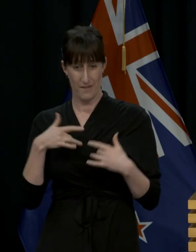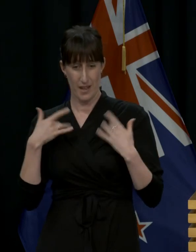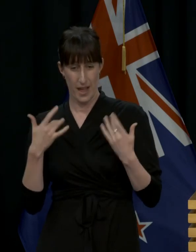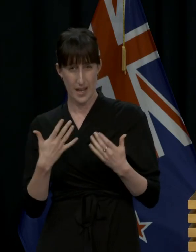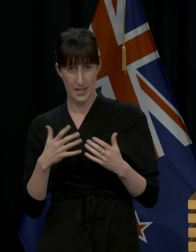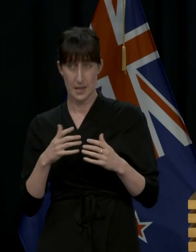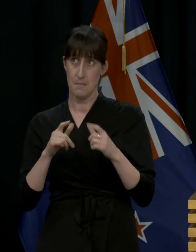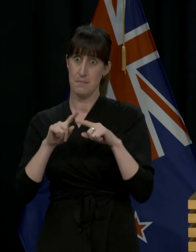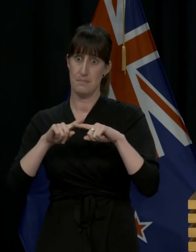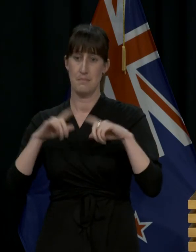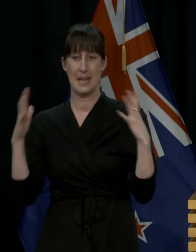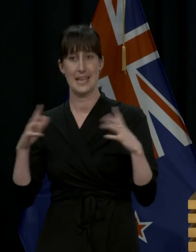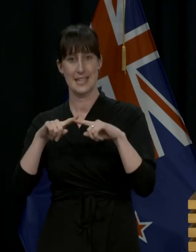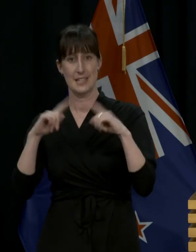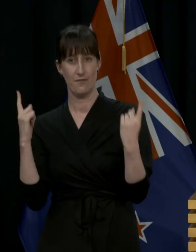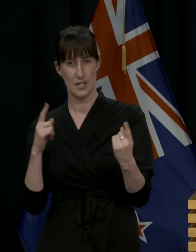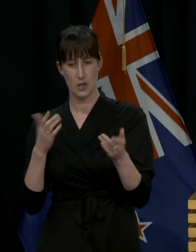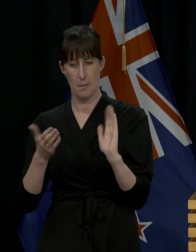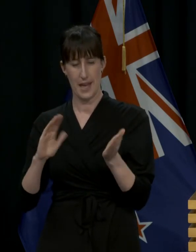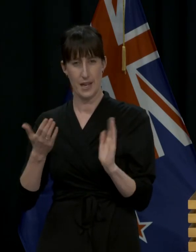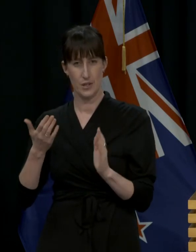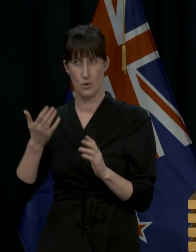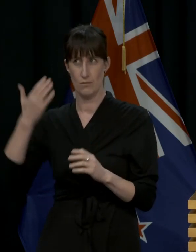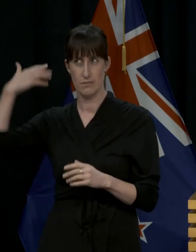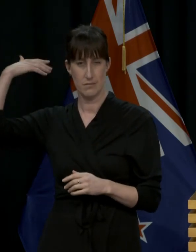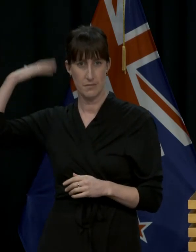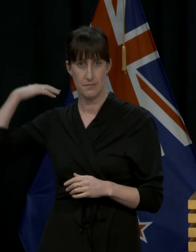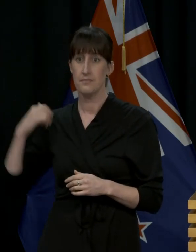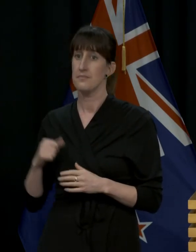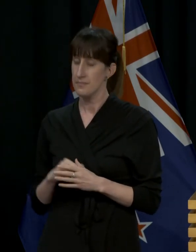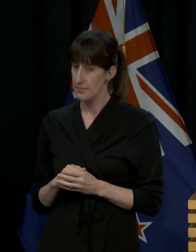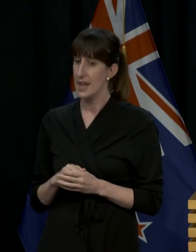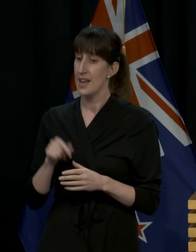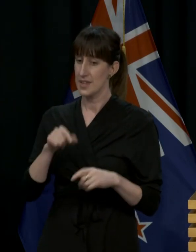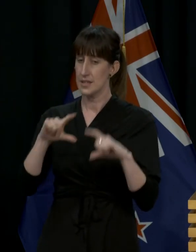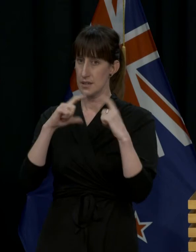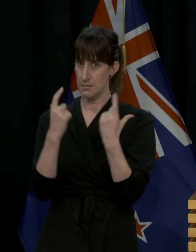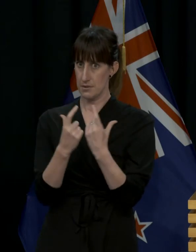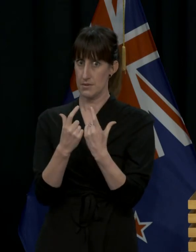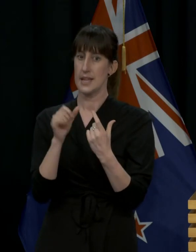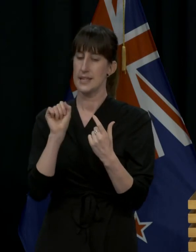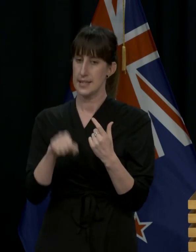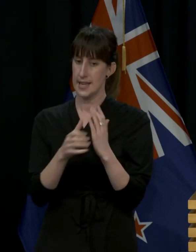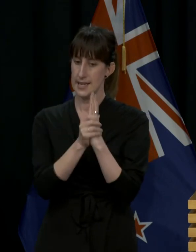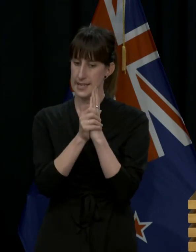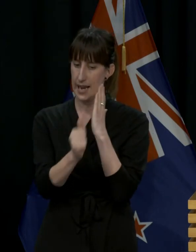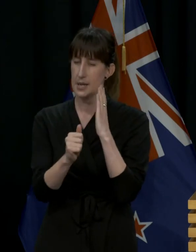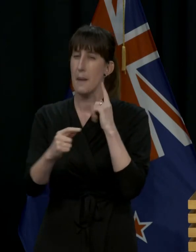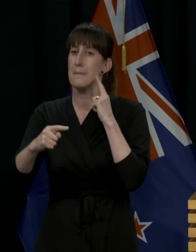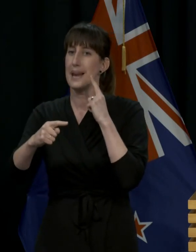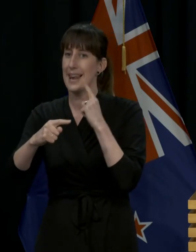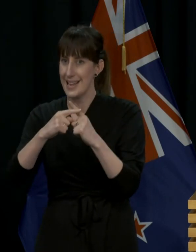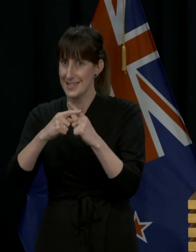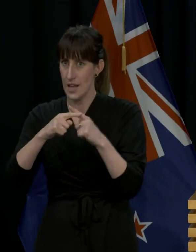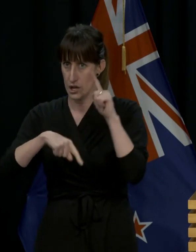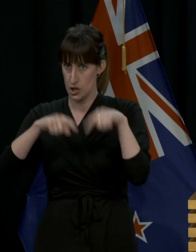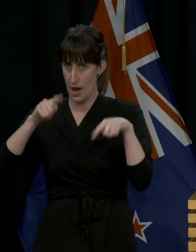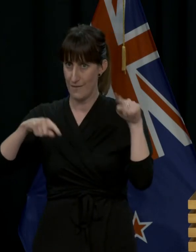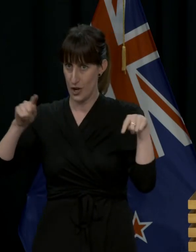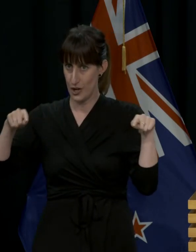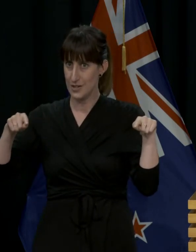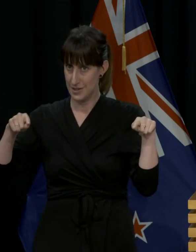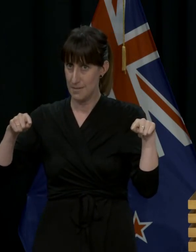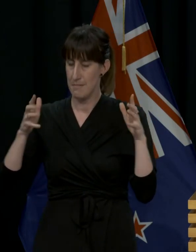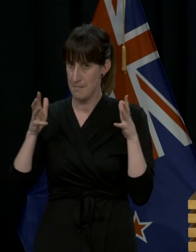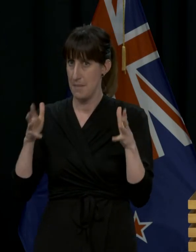huge merit and talent, who also happen to be incredibly diverse. You know, and I think that's an important point to make. You